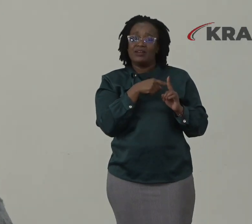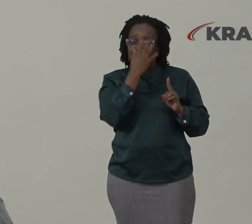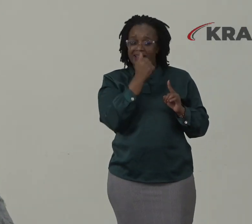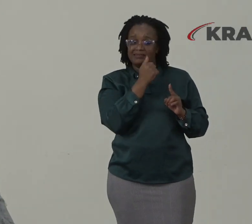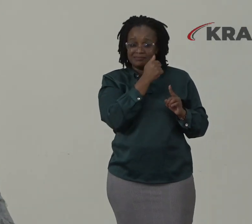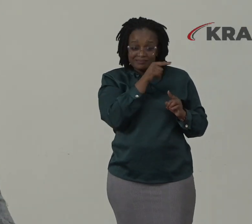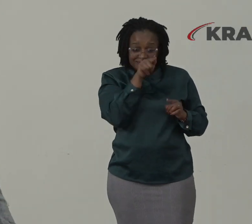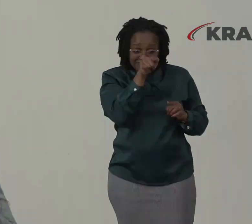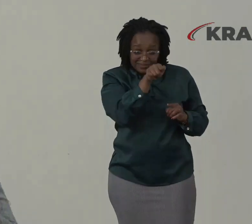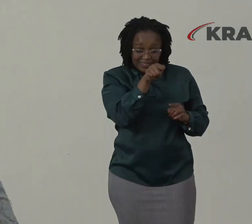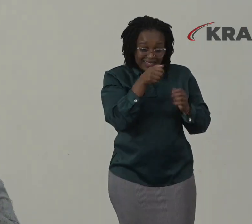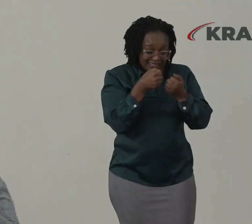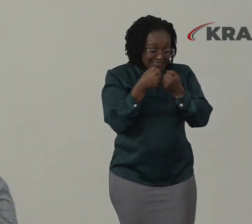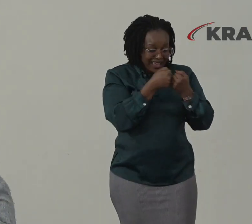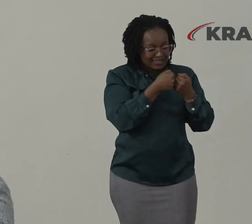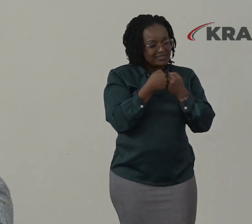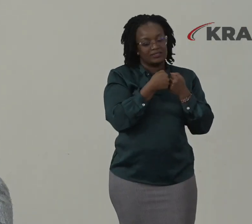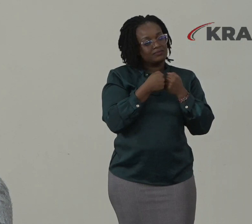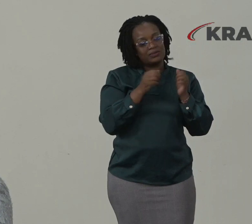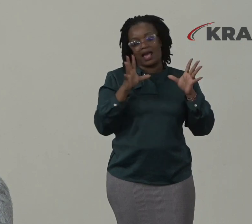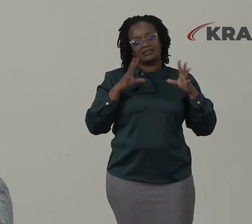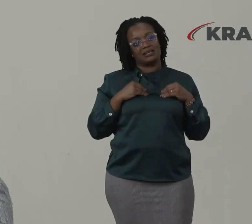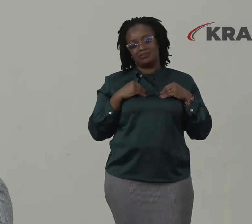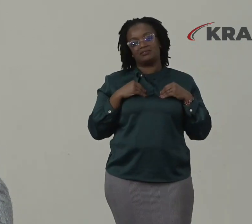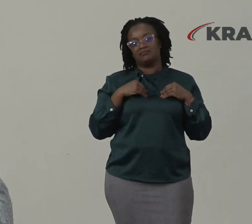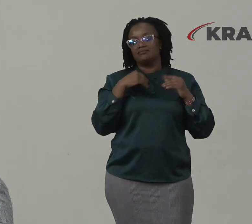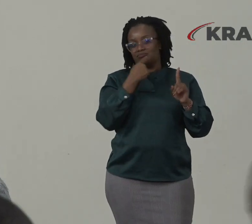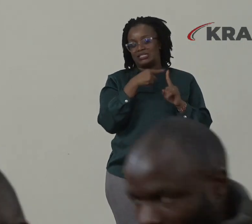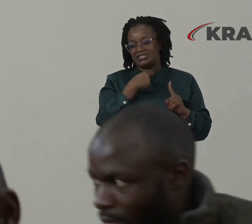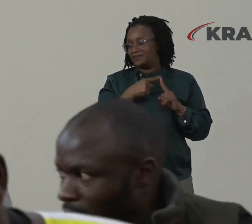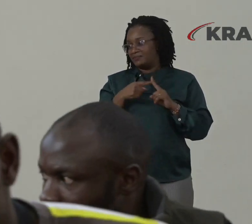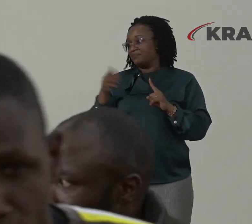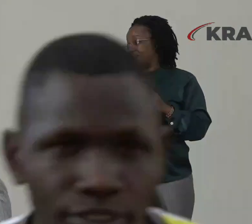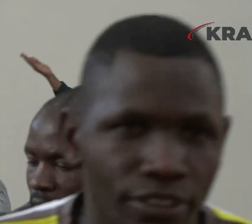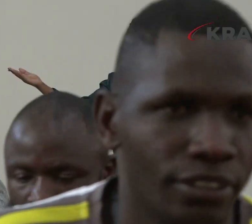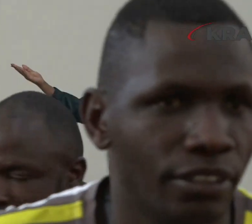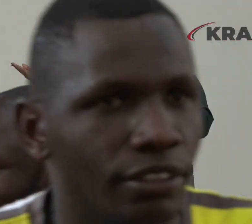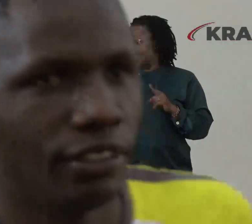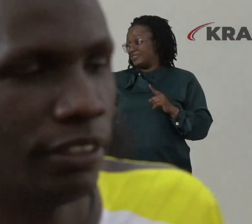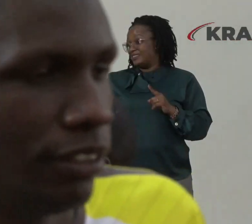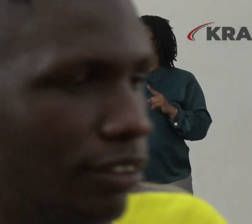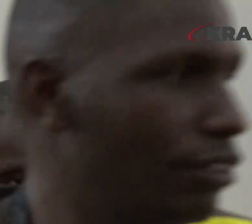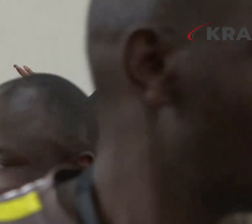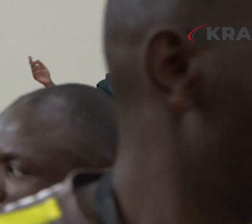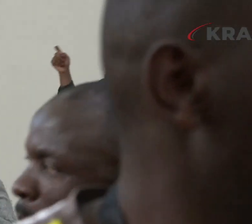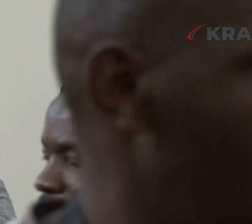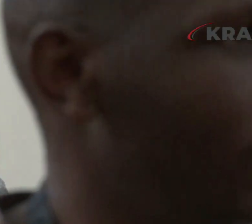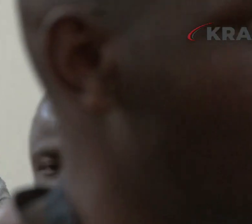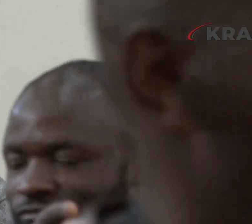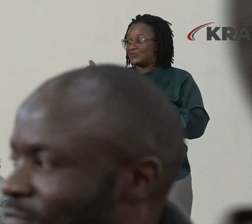challenge that we should take positively. MNC, we need to see